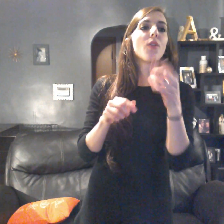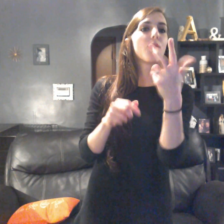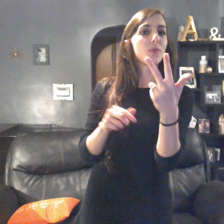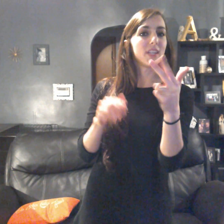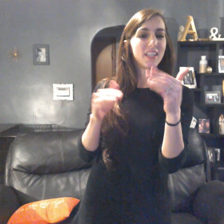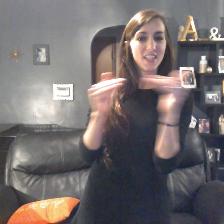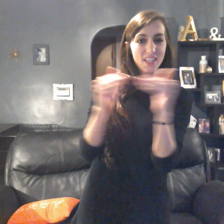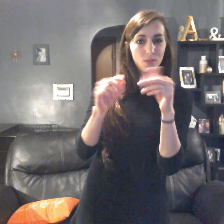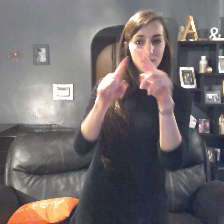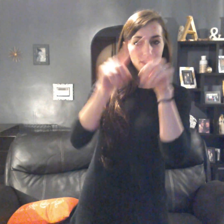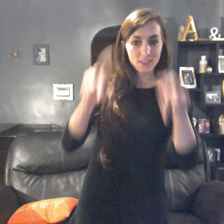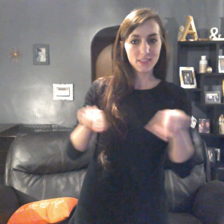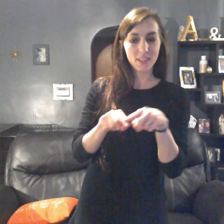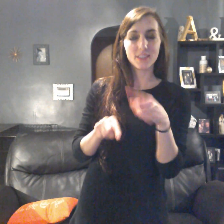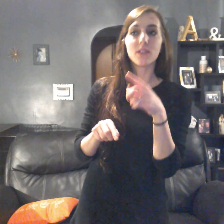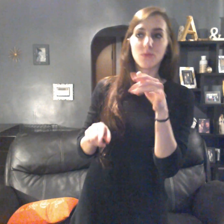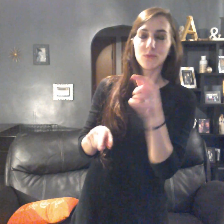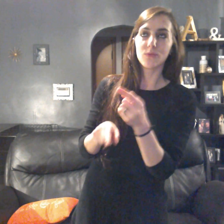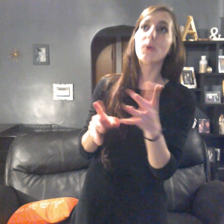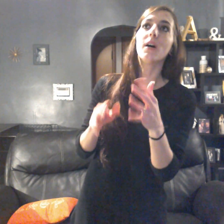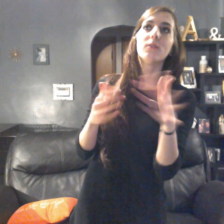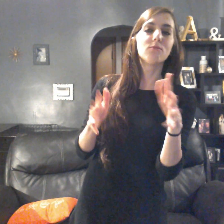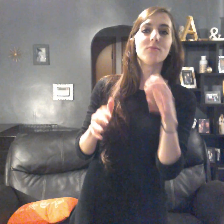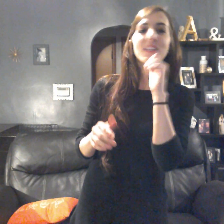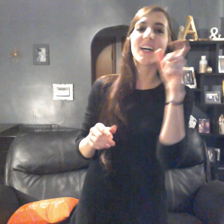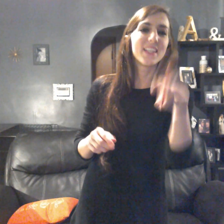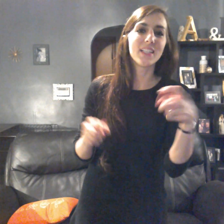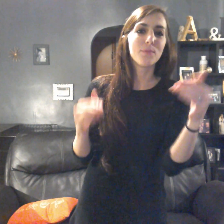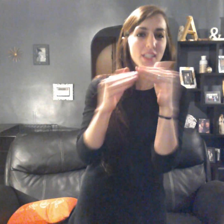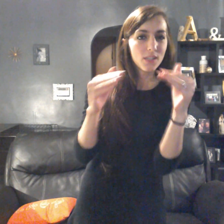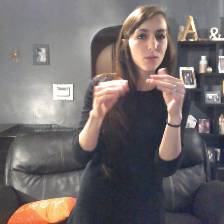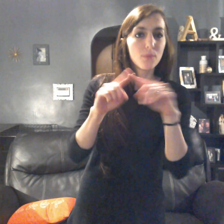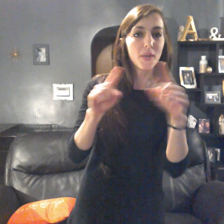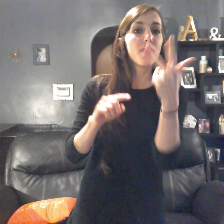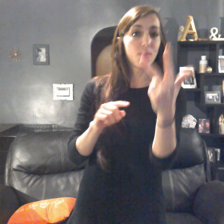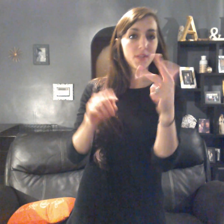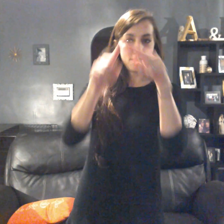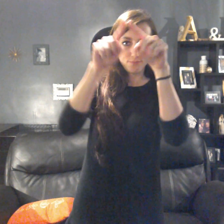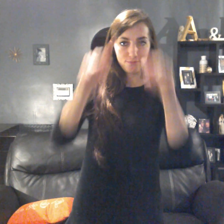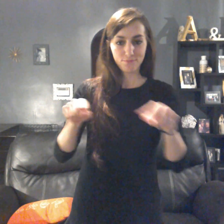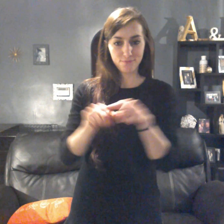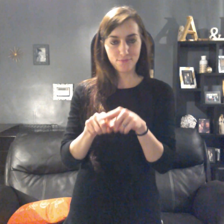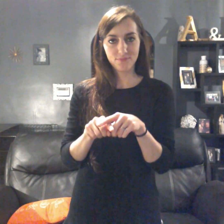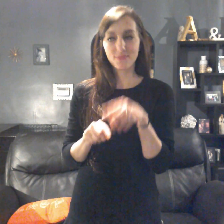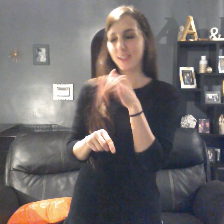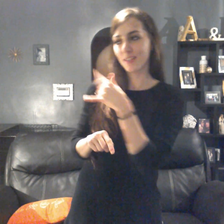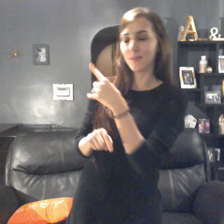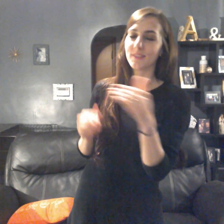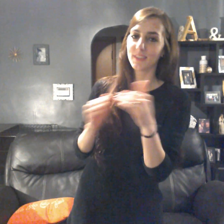does have 3 equal sides. Very good. This shape. There's a strange shape. Looks a little bit different,